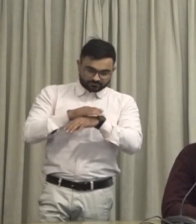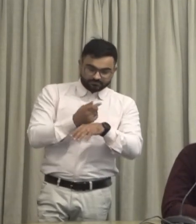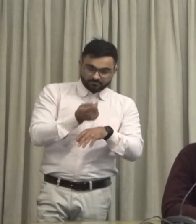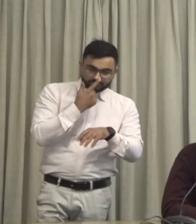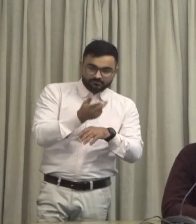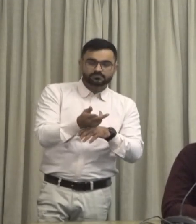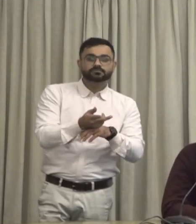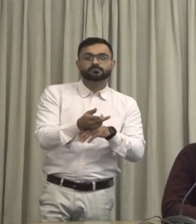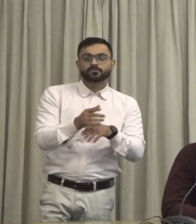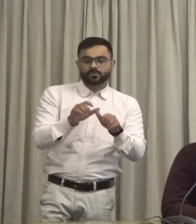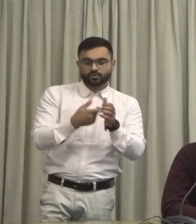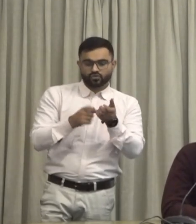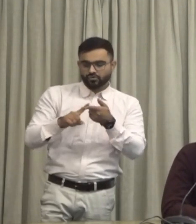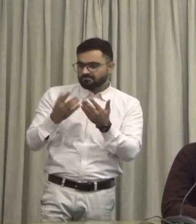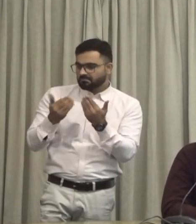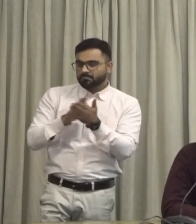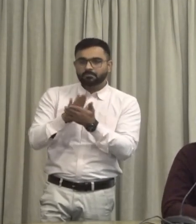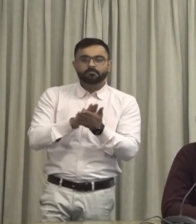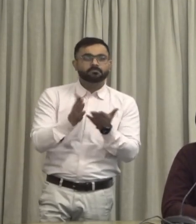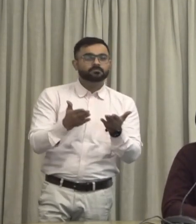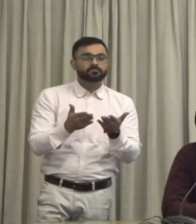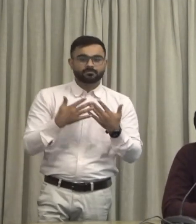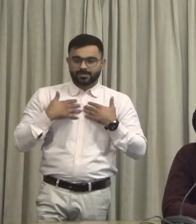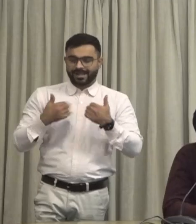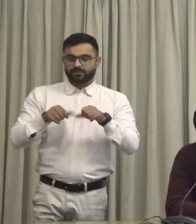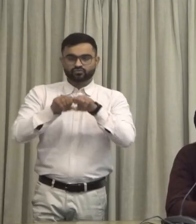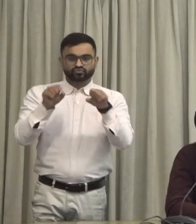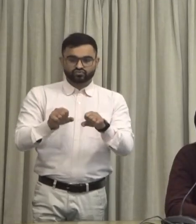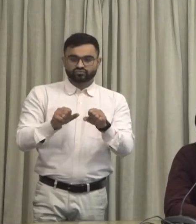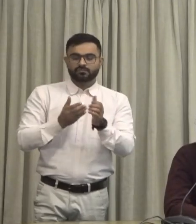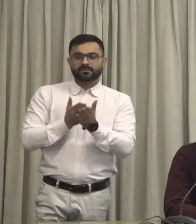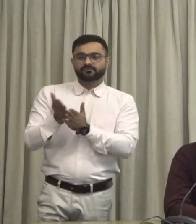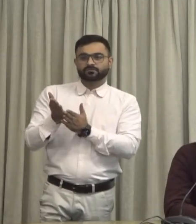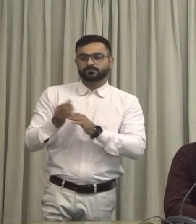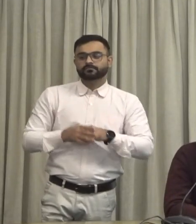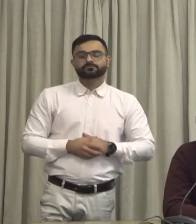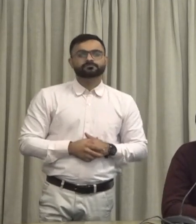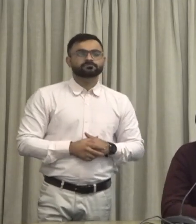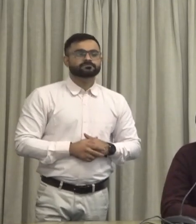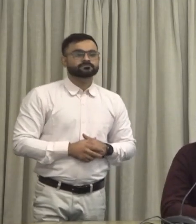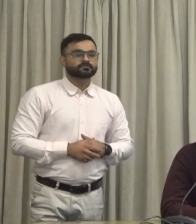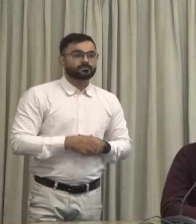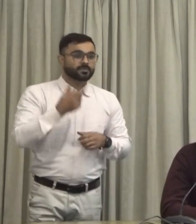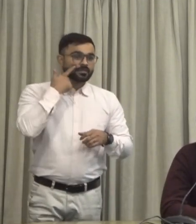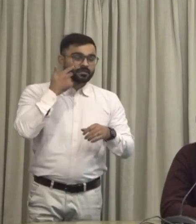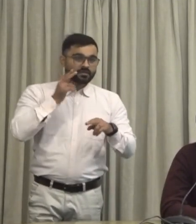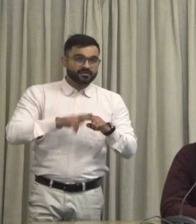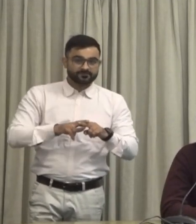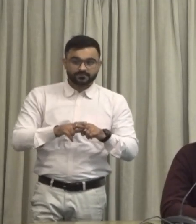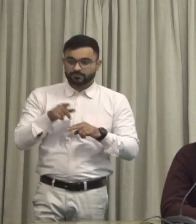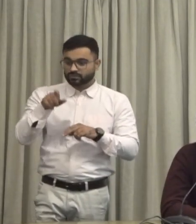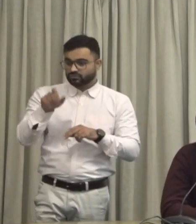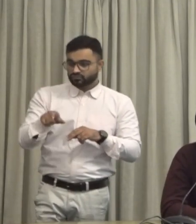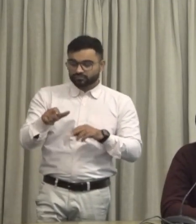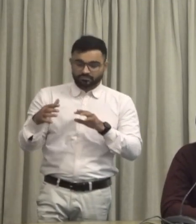life-limiting illness and a cure is not possible, health system goes away from them. So if and only they are